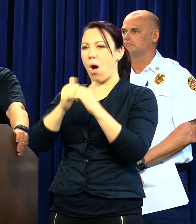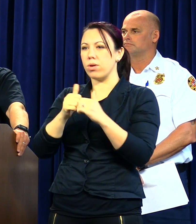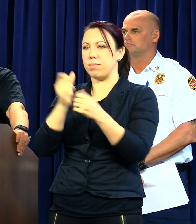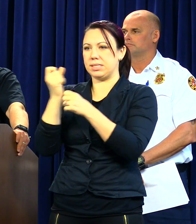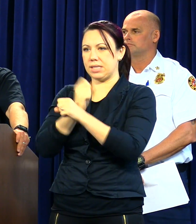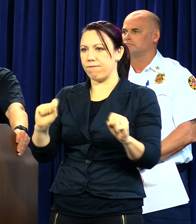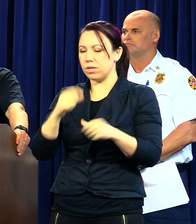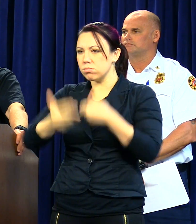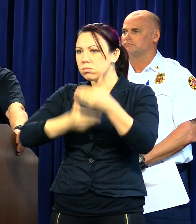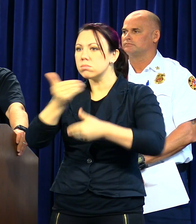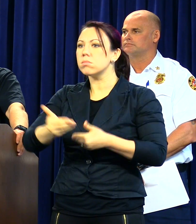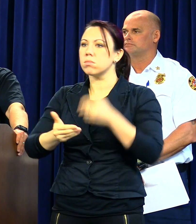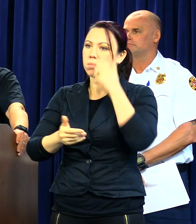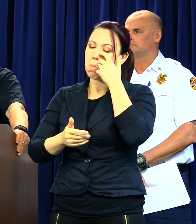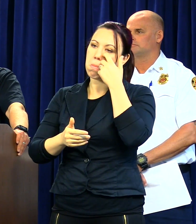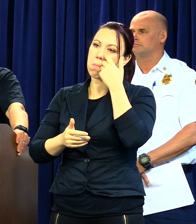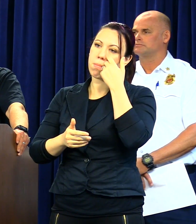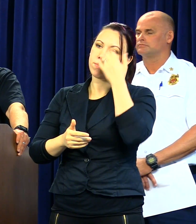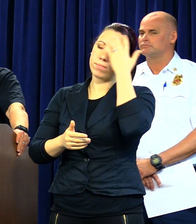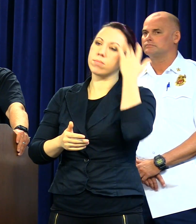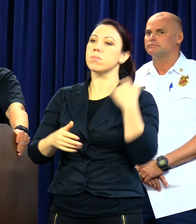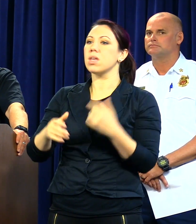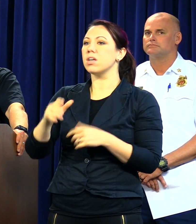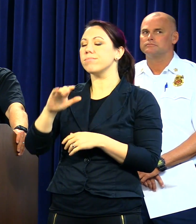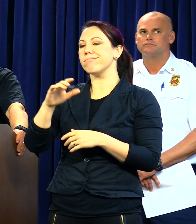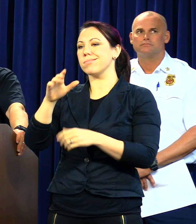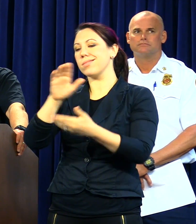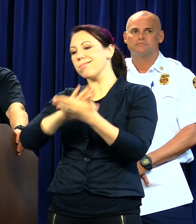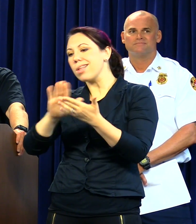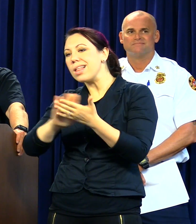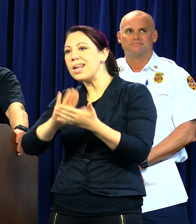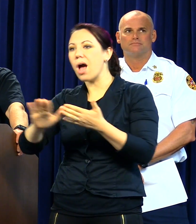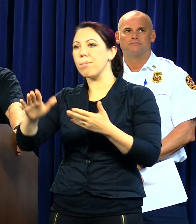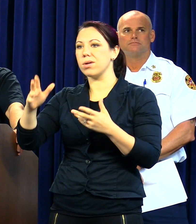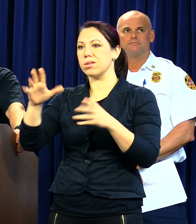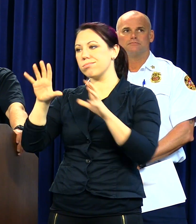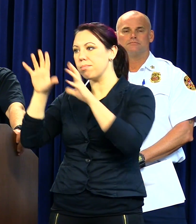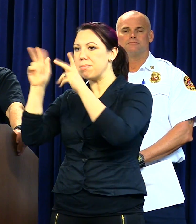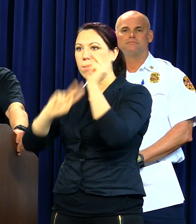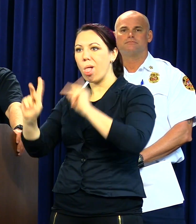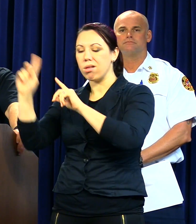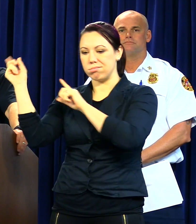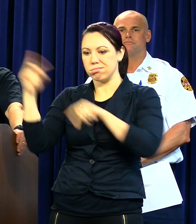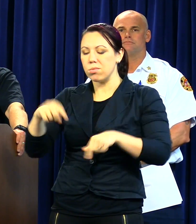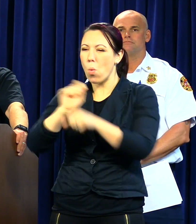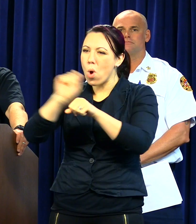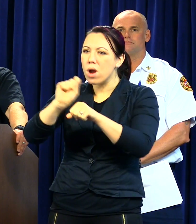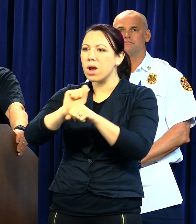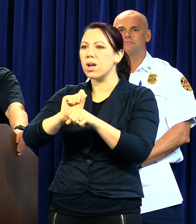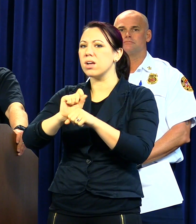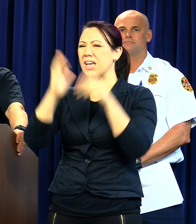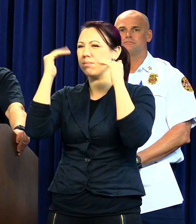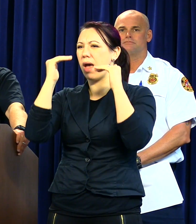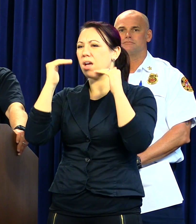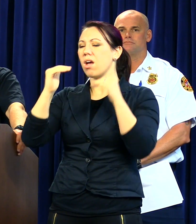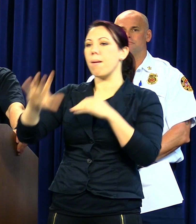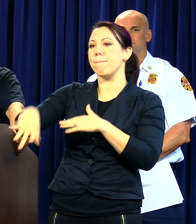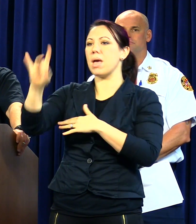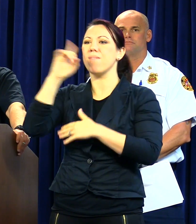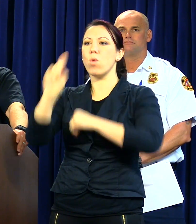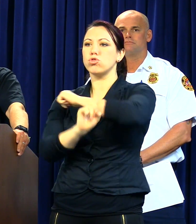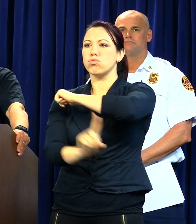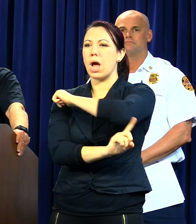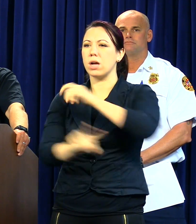Cut and toss crews are out working. We expect the first pass of debris collection to start on Monday the